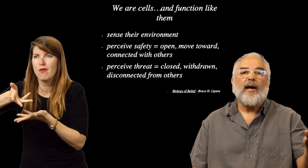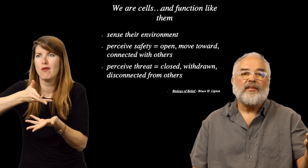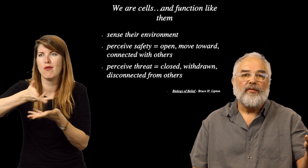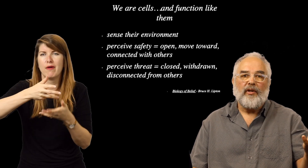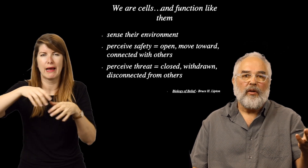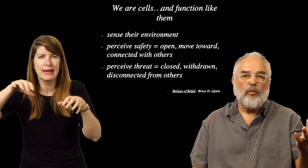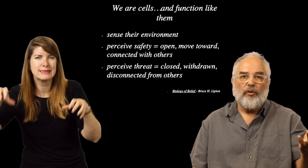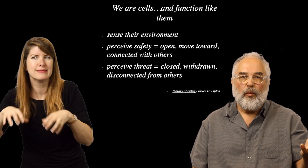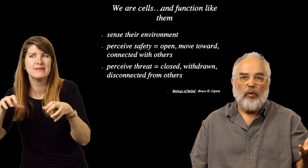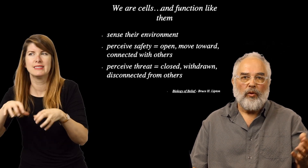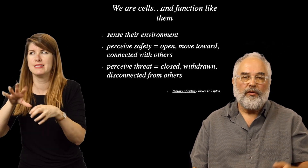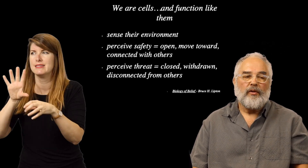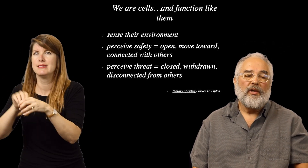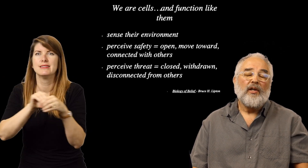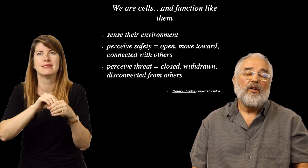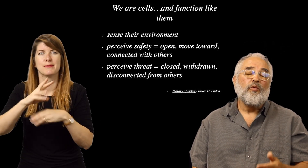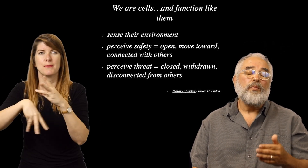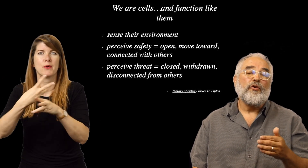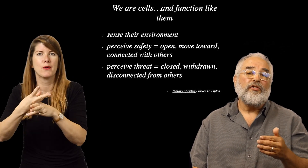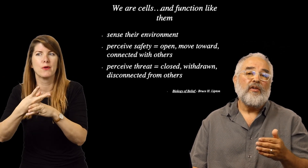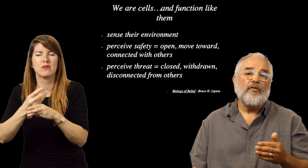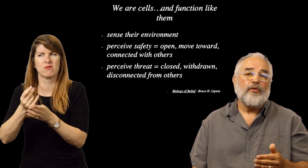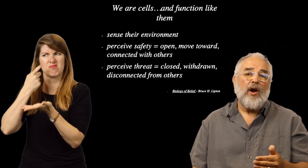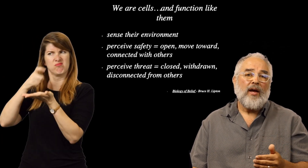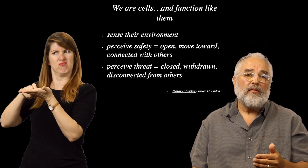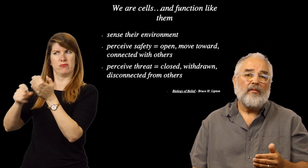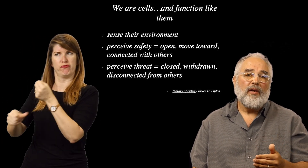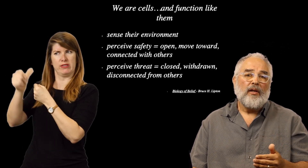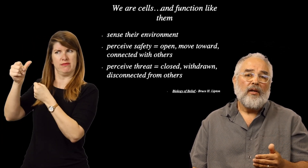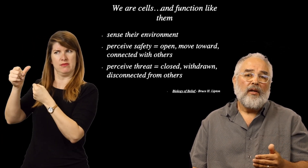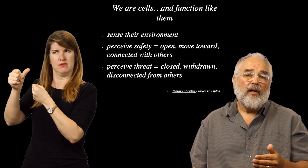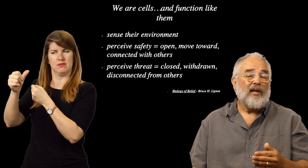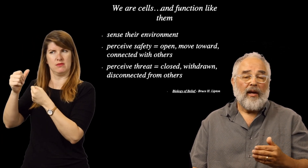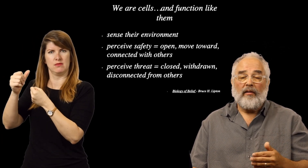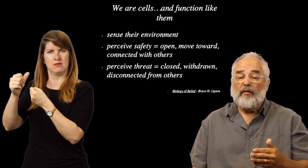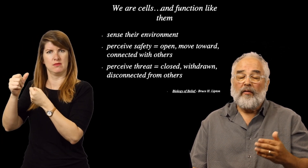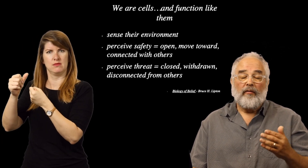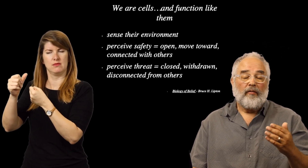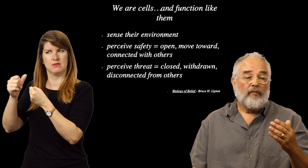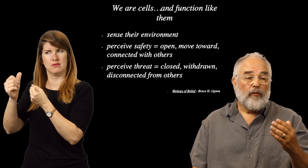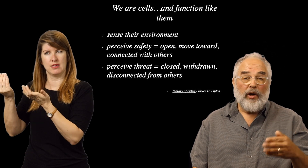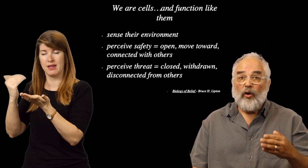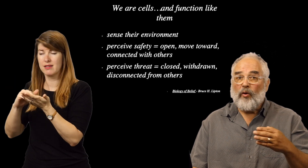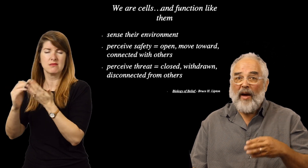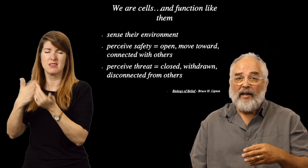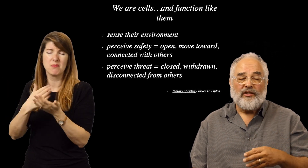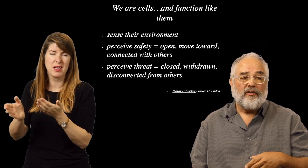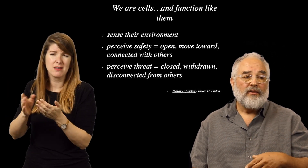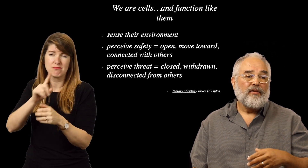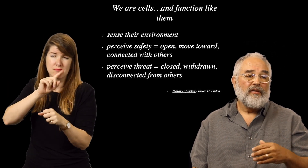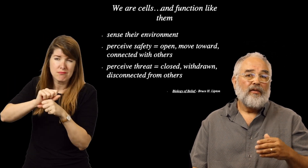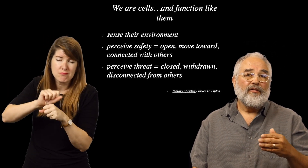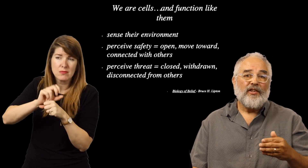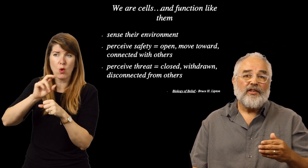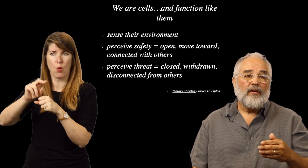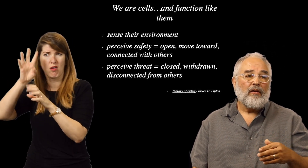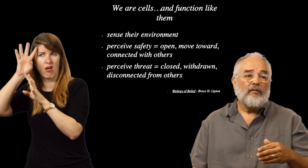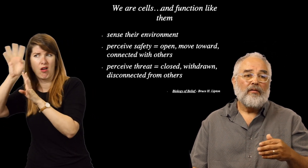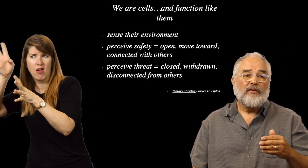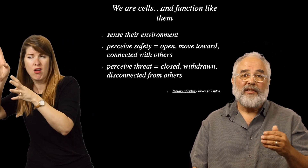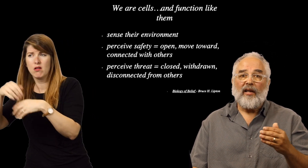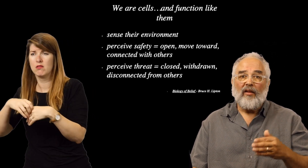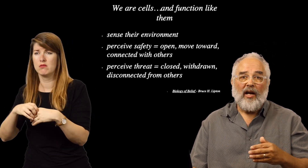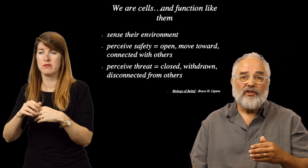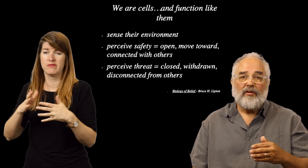engage with activity and with the world. If we perceive threat, again, real or imagined,